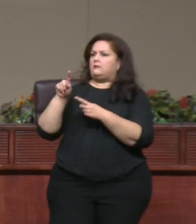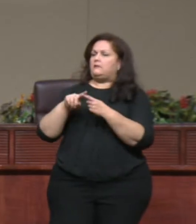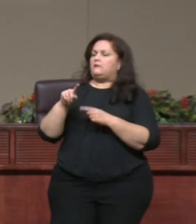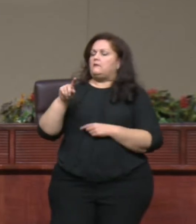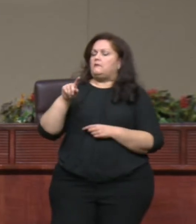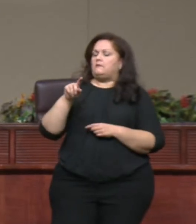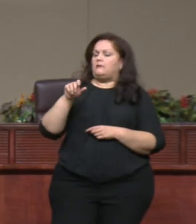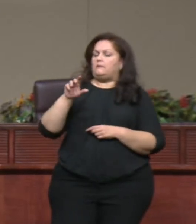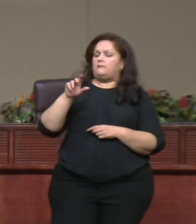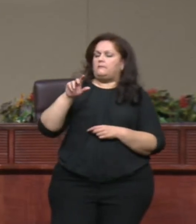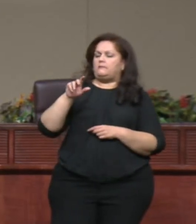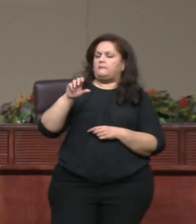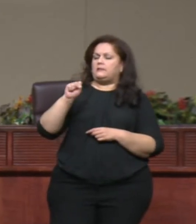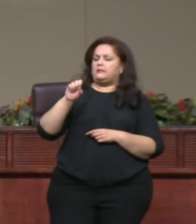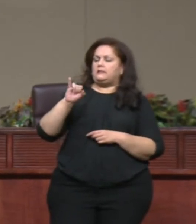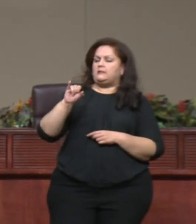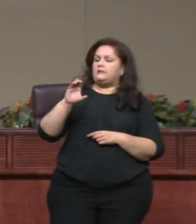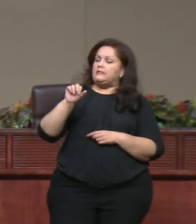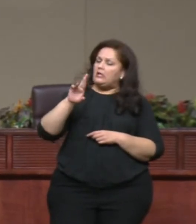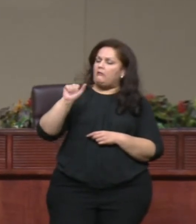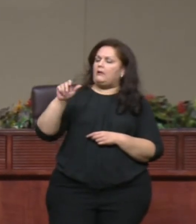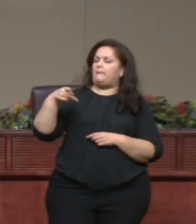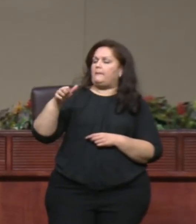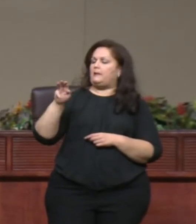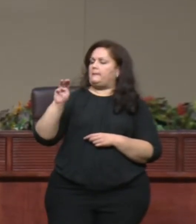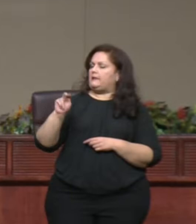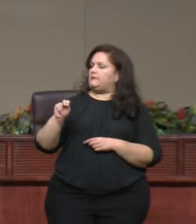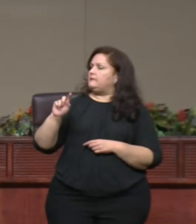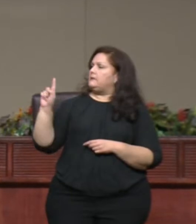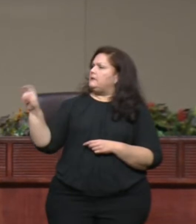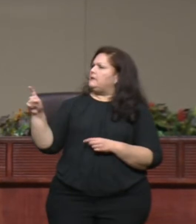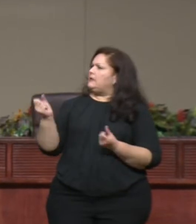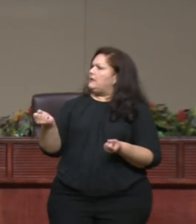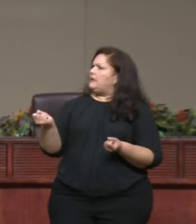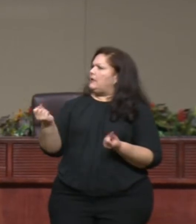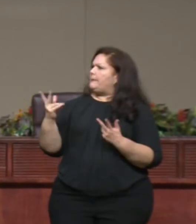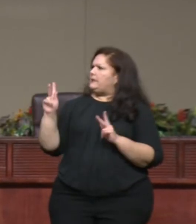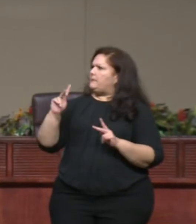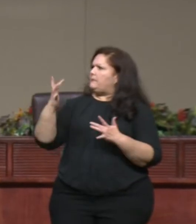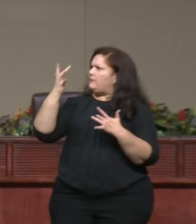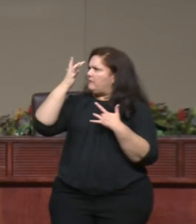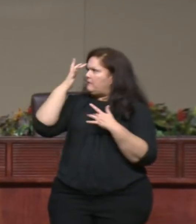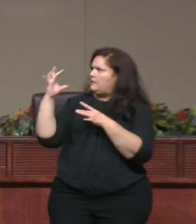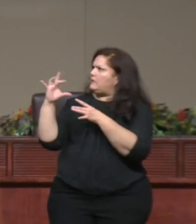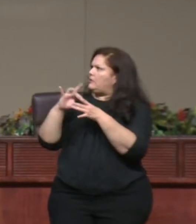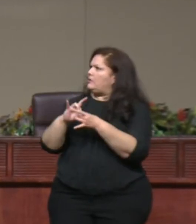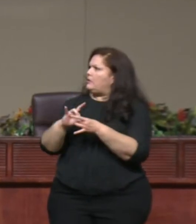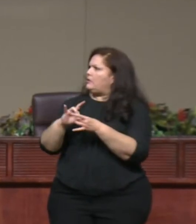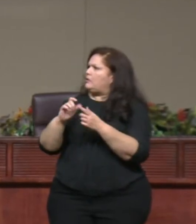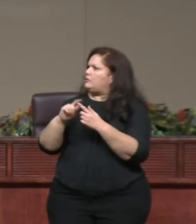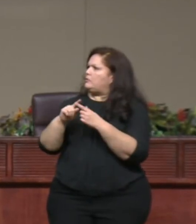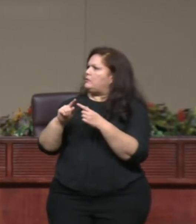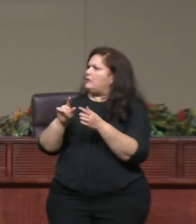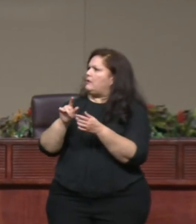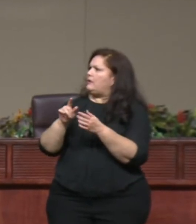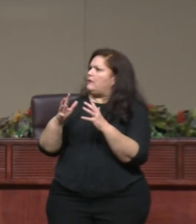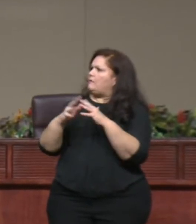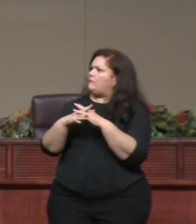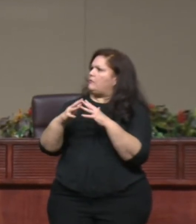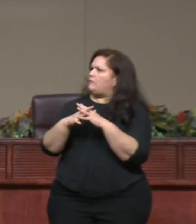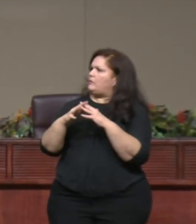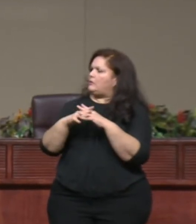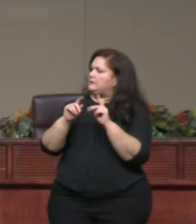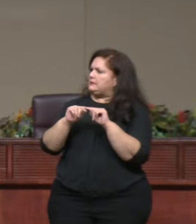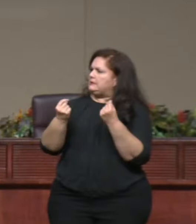Putman with WFTV. Her question reads, how many positive cases were connected to Bishop Moore's football team, and did